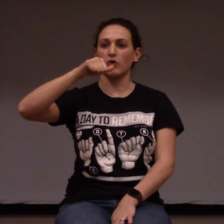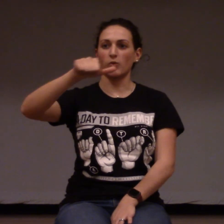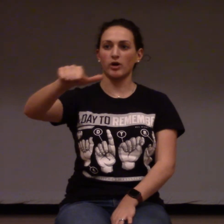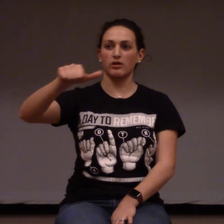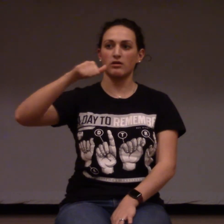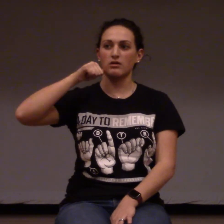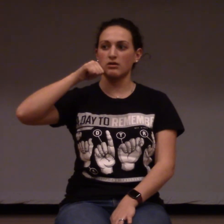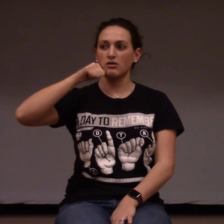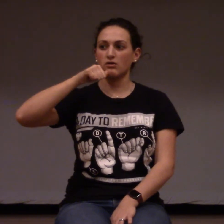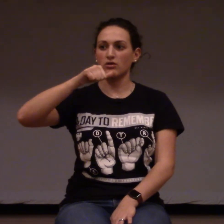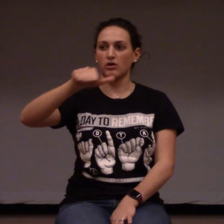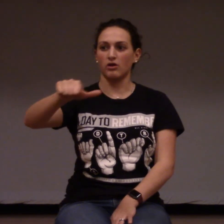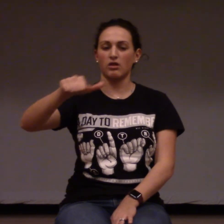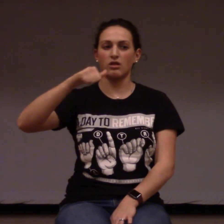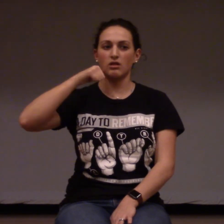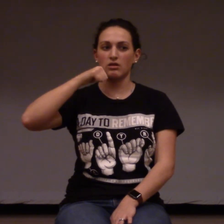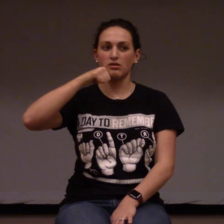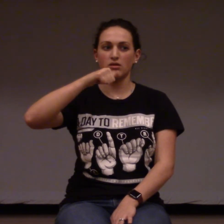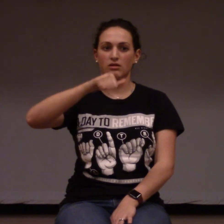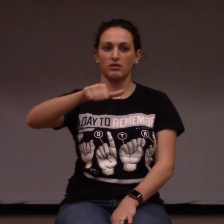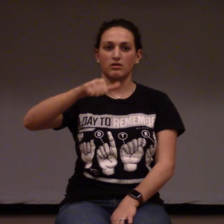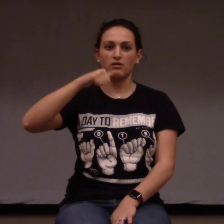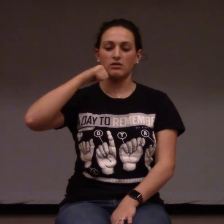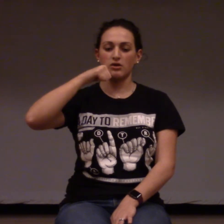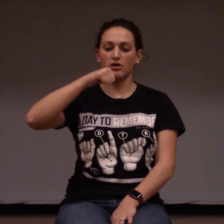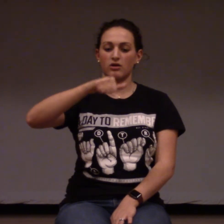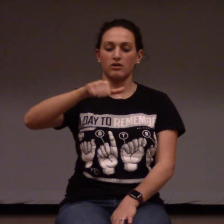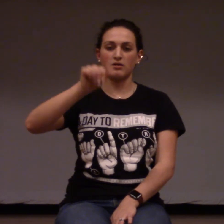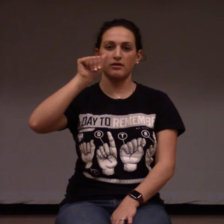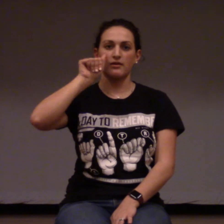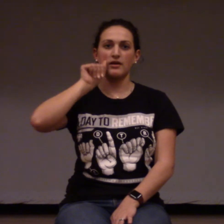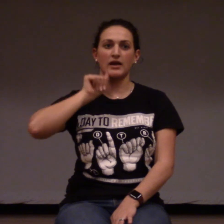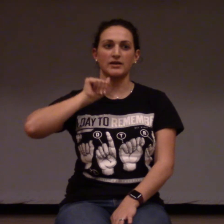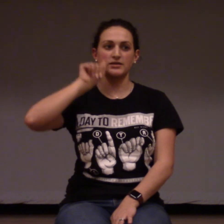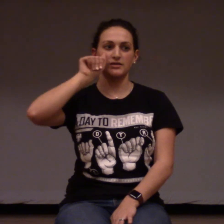forward. Girl. Girl, aunt.